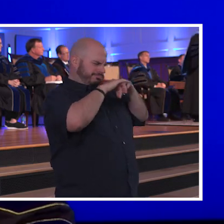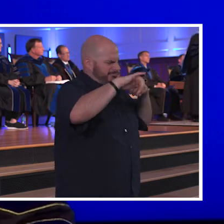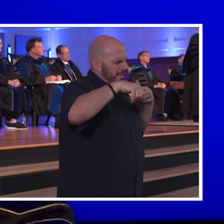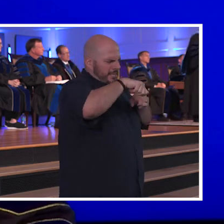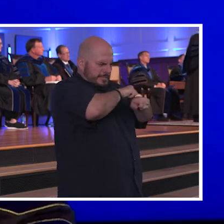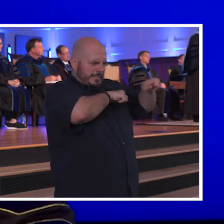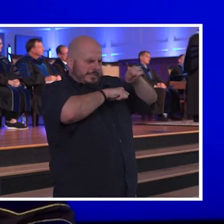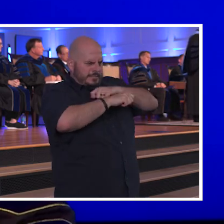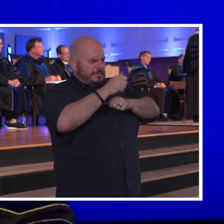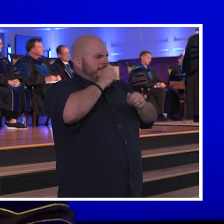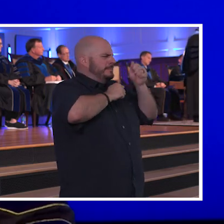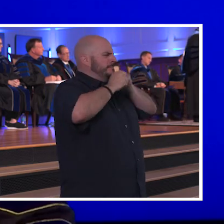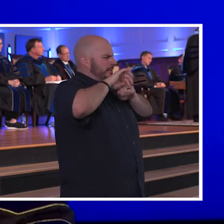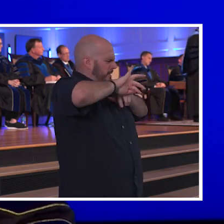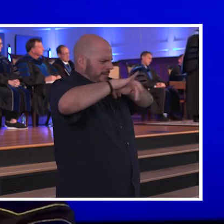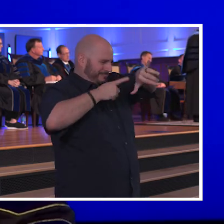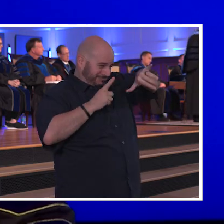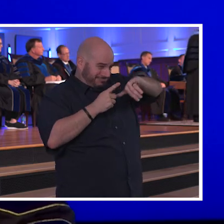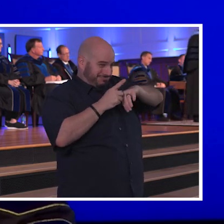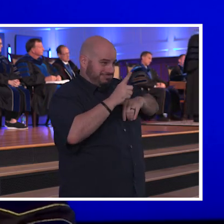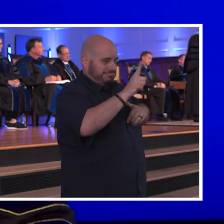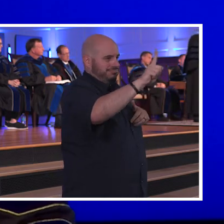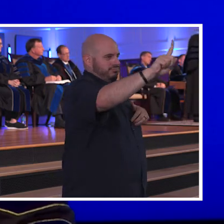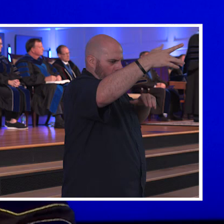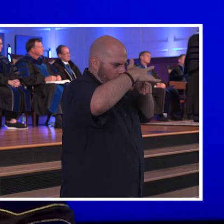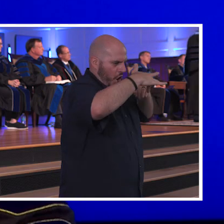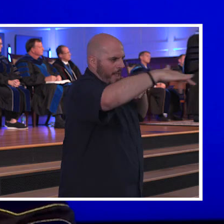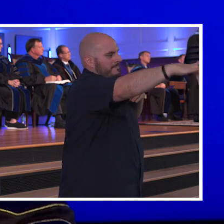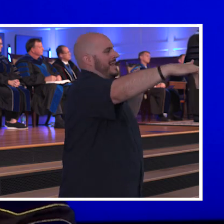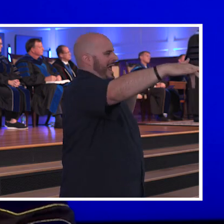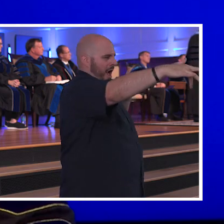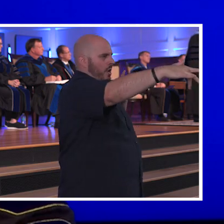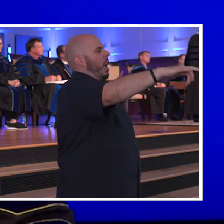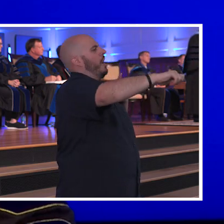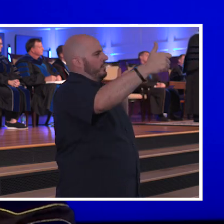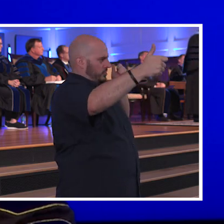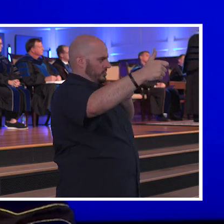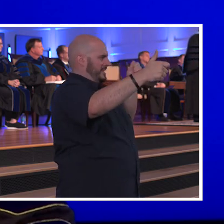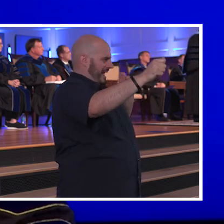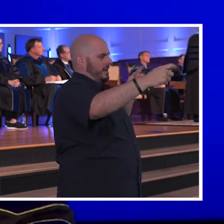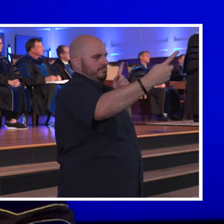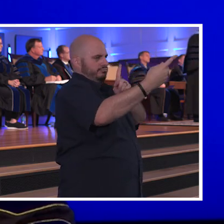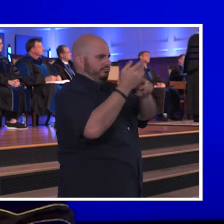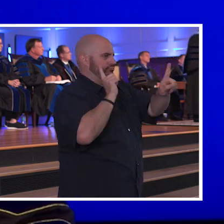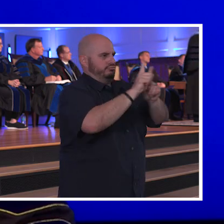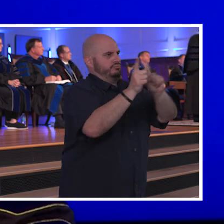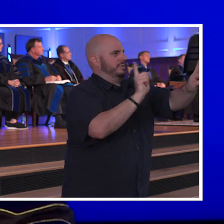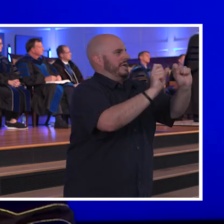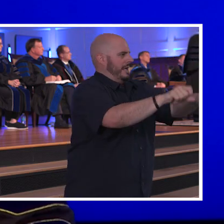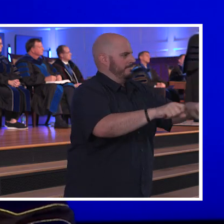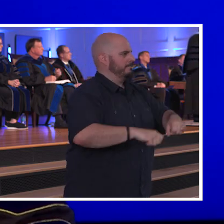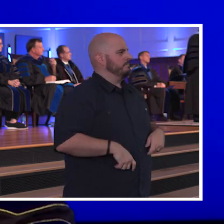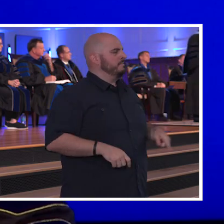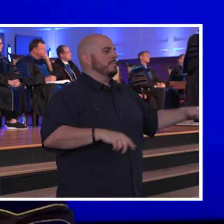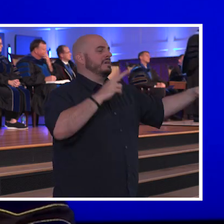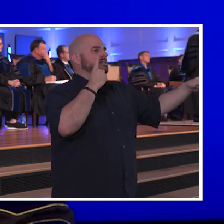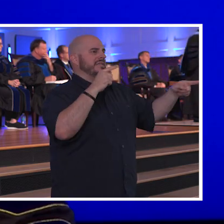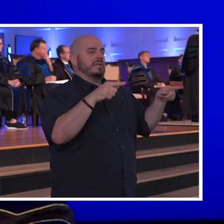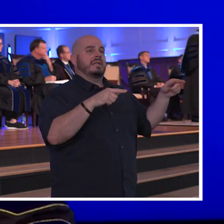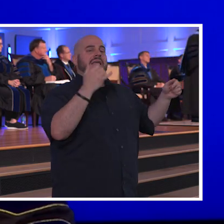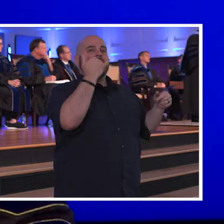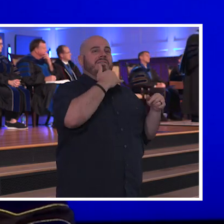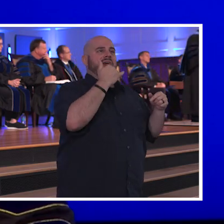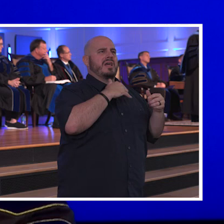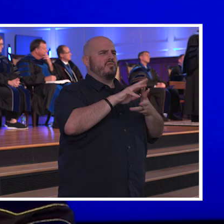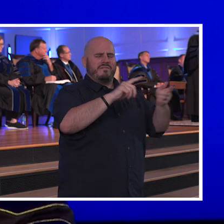follow in her footsteps. Vesta Souter says, and I quote, "Yvette helped revolutionize many strategies and approaches of the